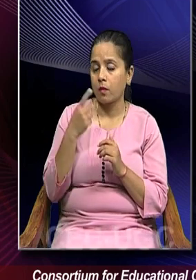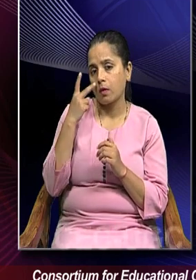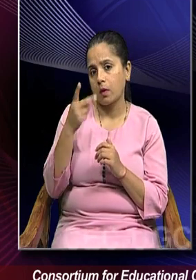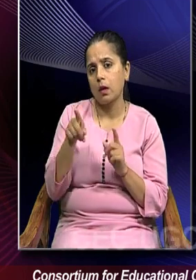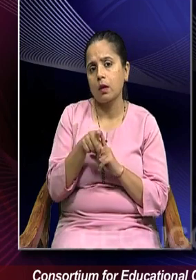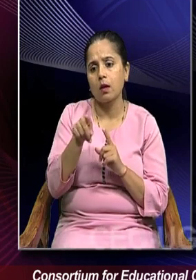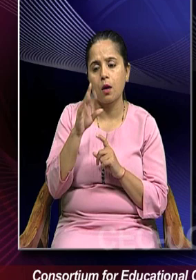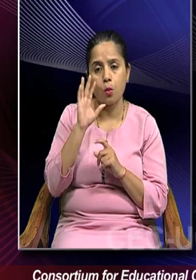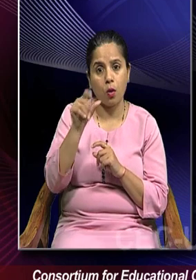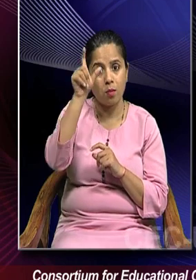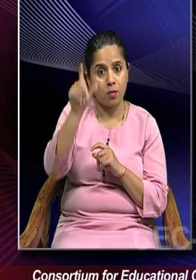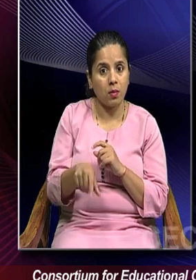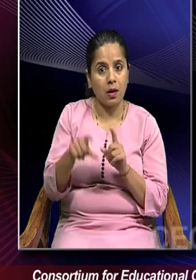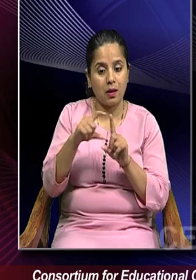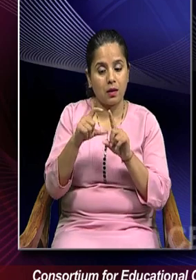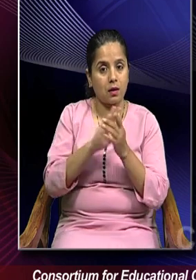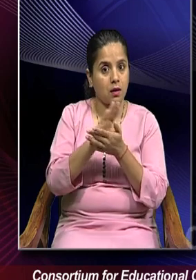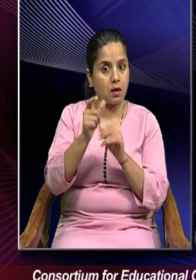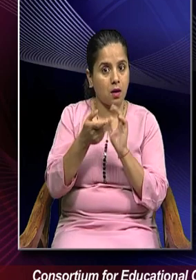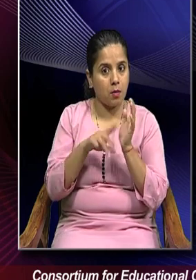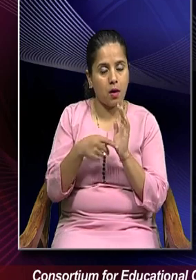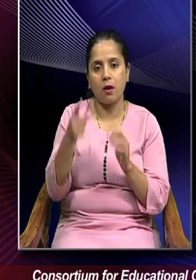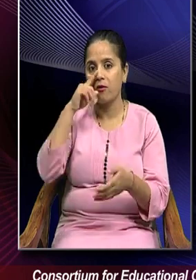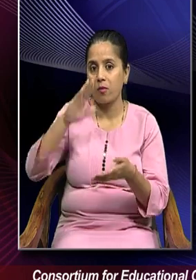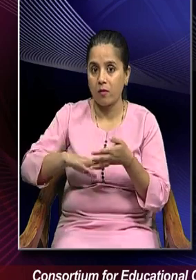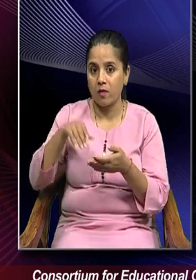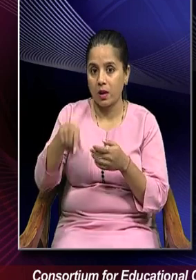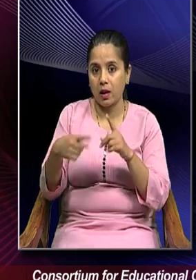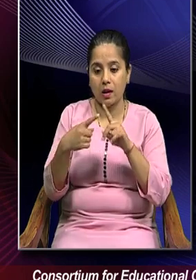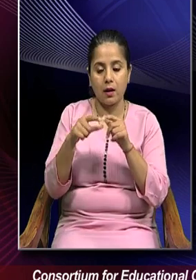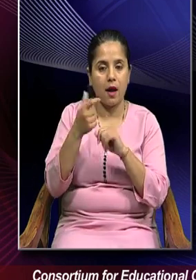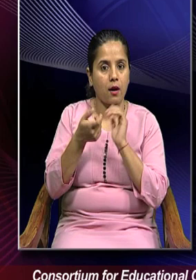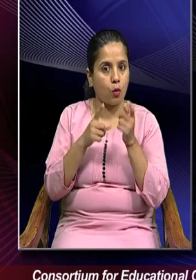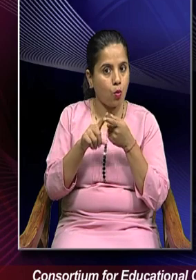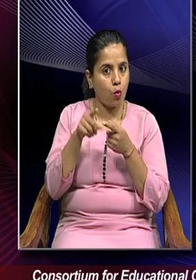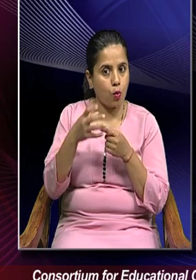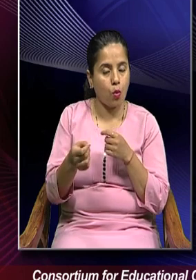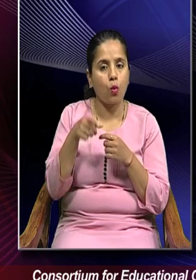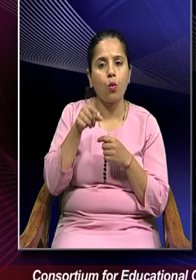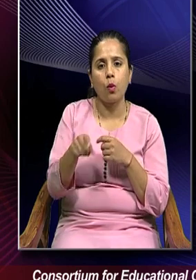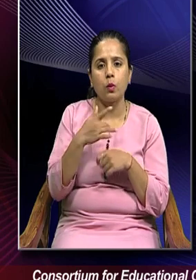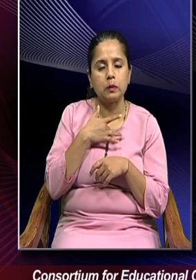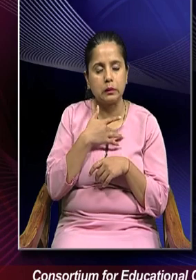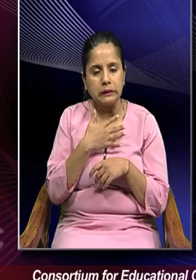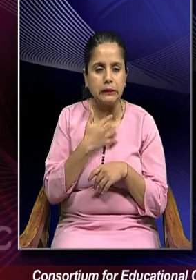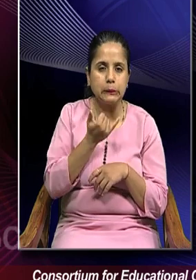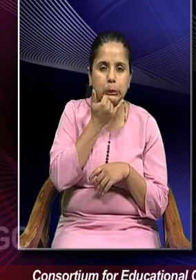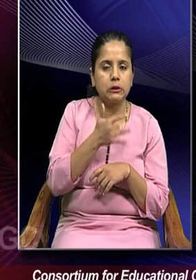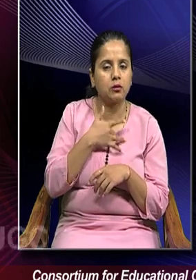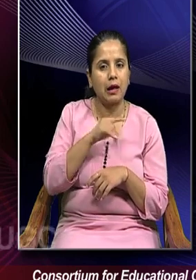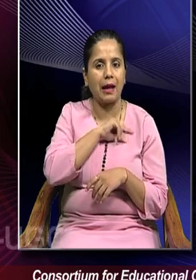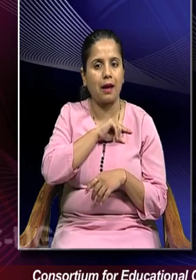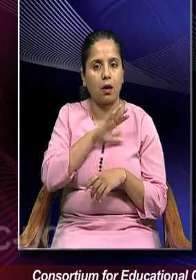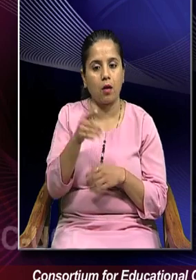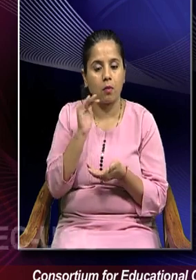main character Dharmendra in a way marries Sharmila Tagore to redress the mounting guilt, and she bears a